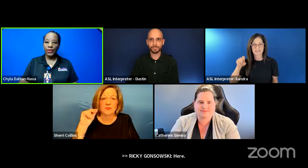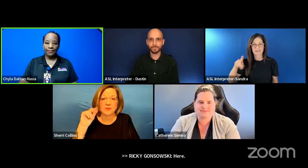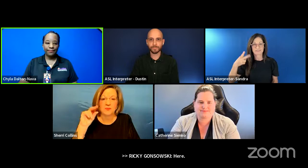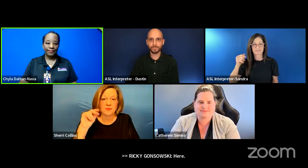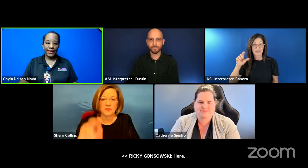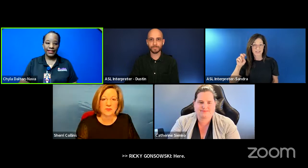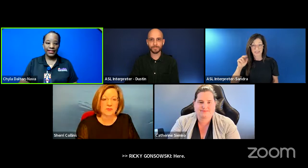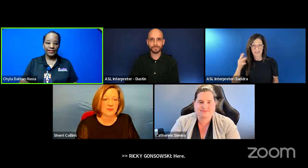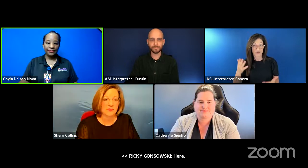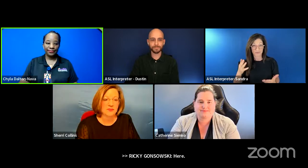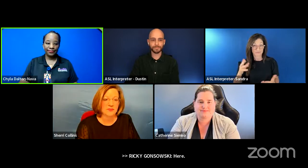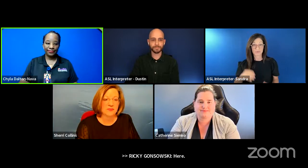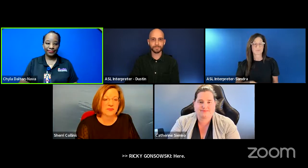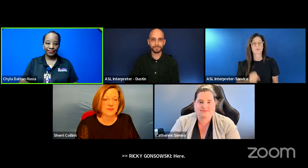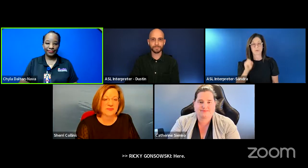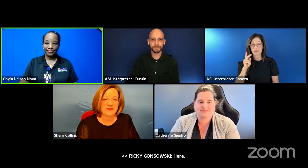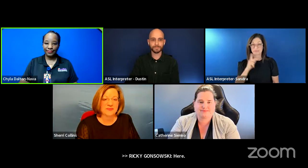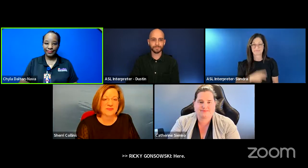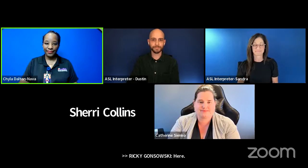No, okay, that's it.